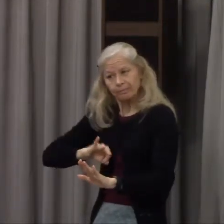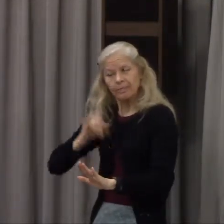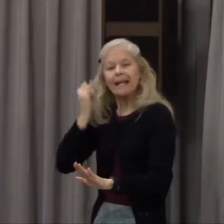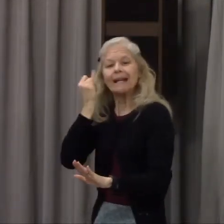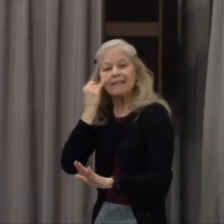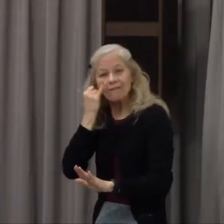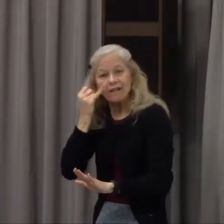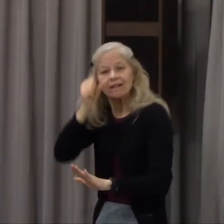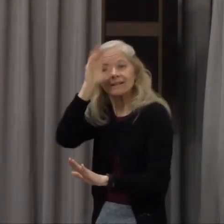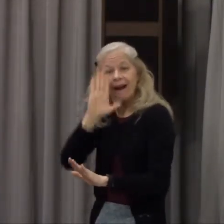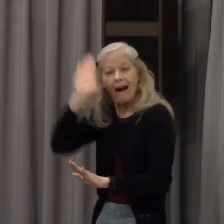thing.